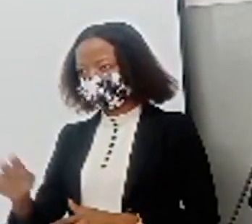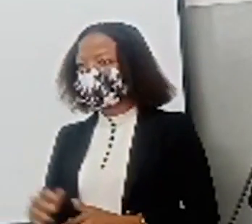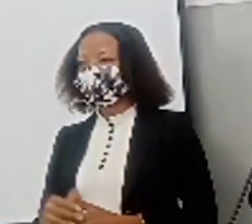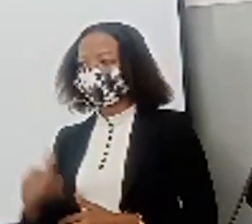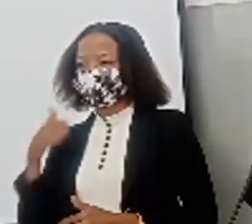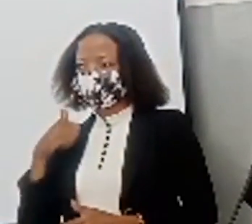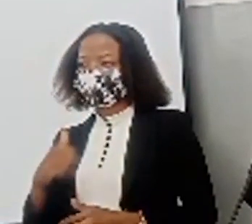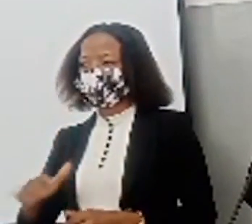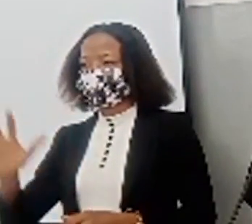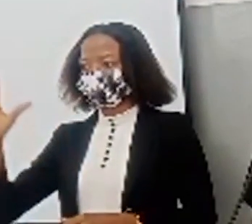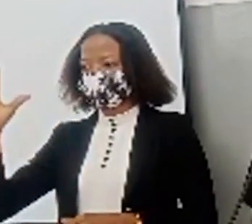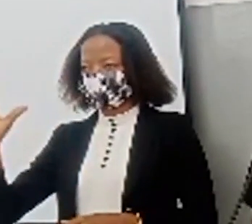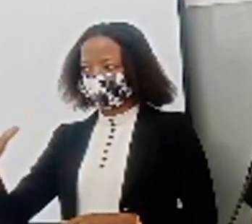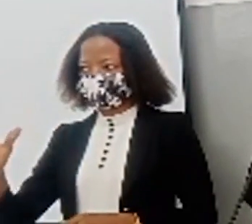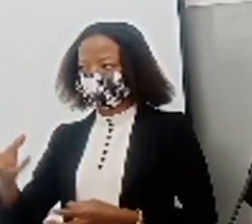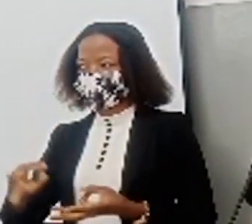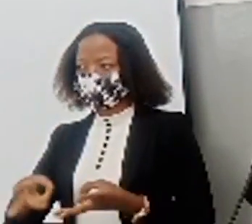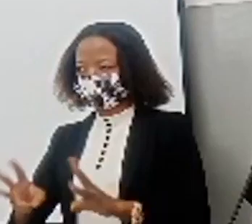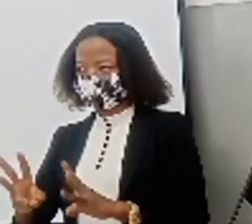fifth wave.